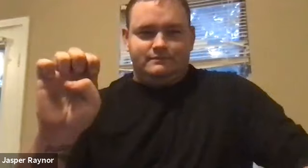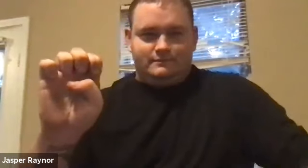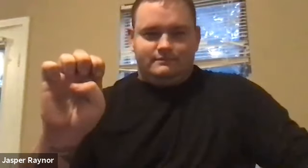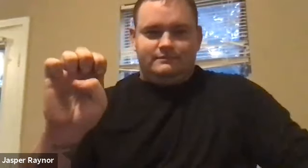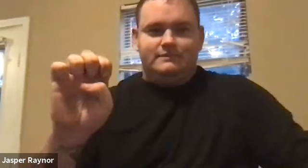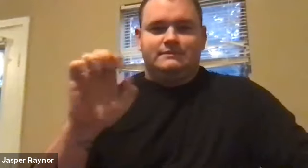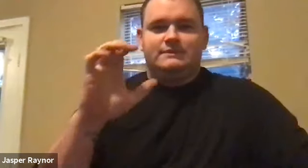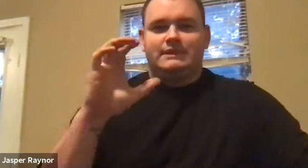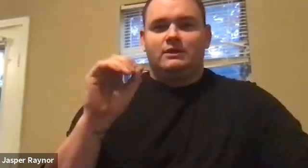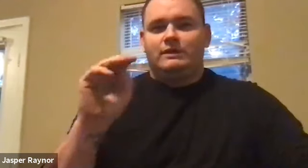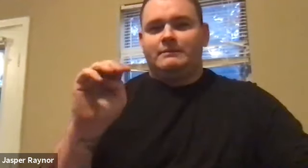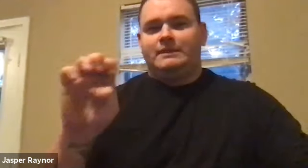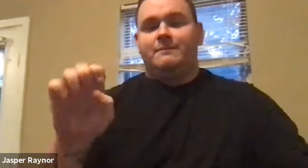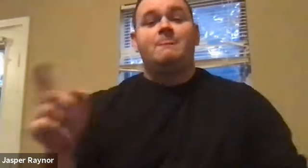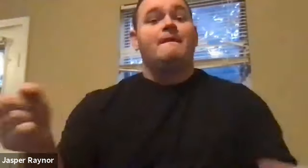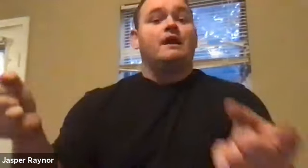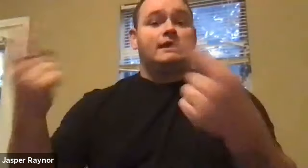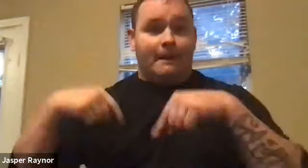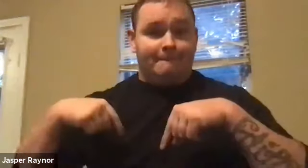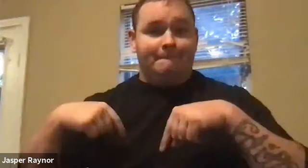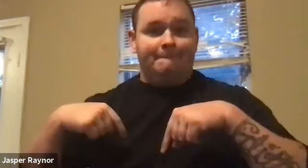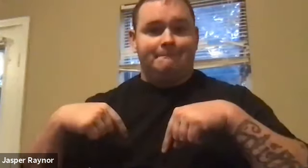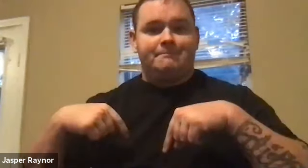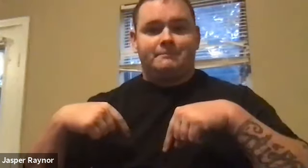Come. COME. Come.